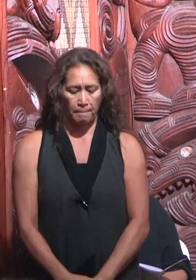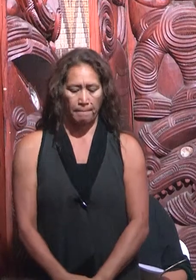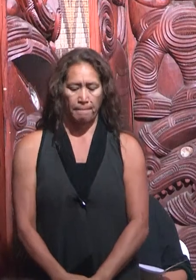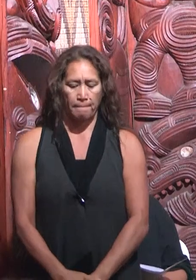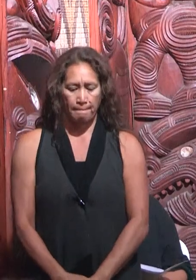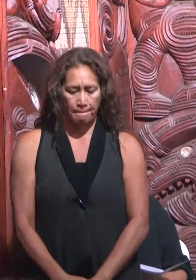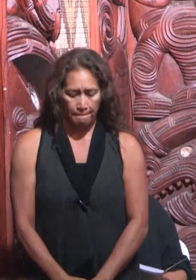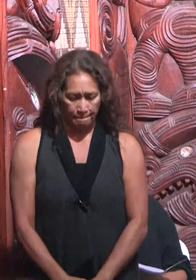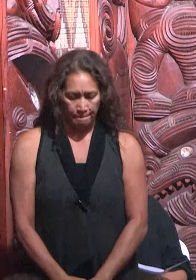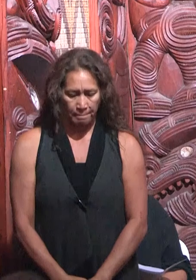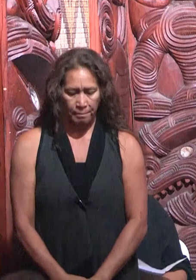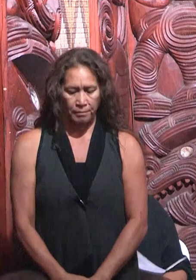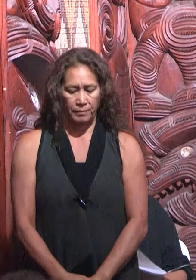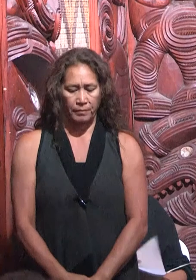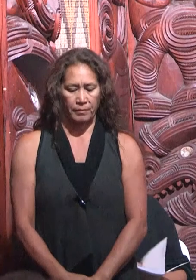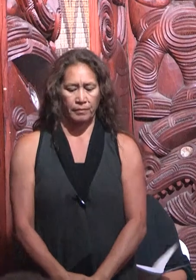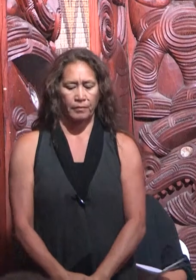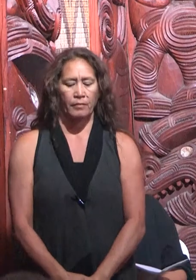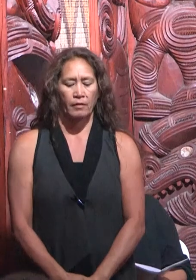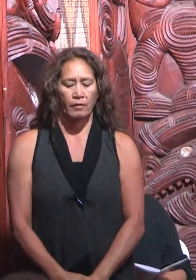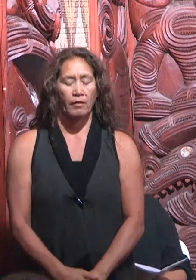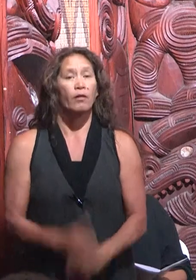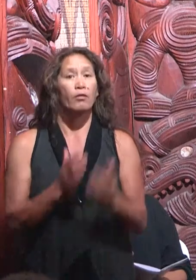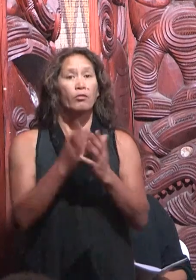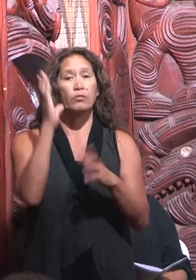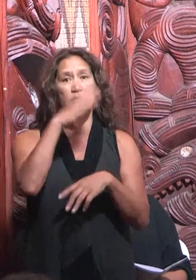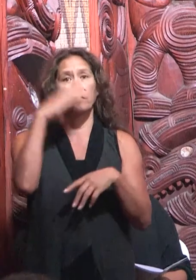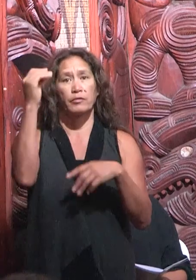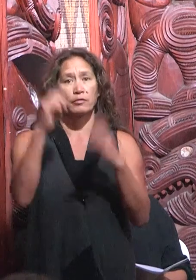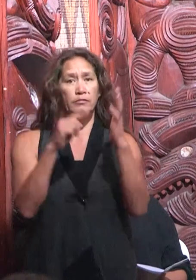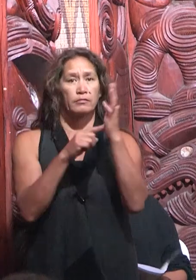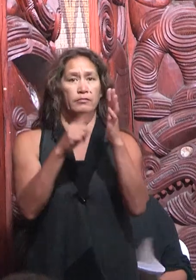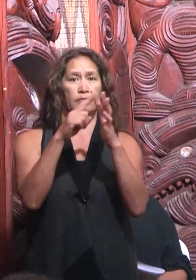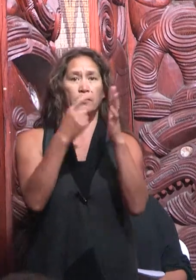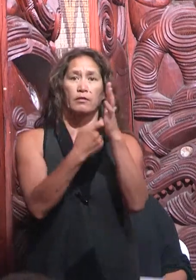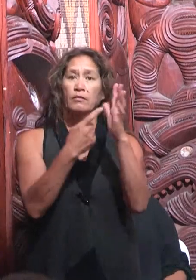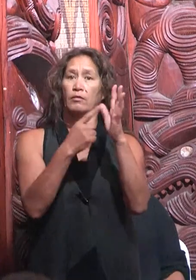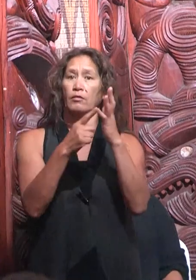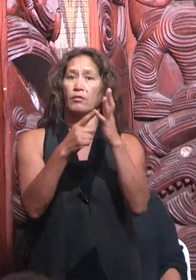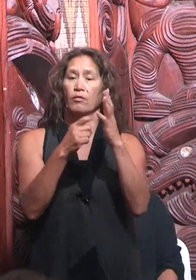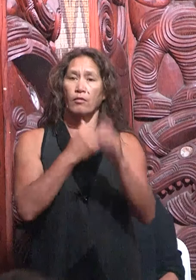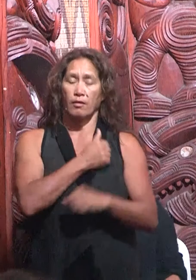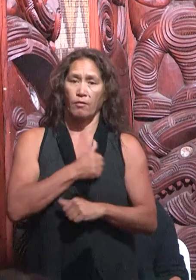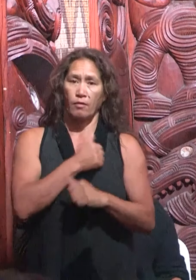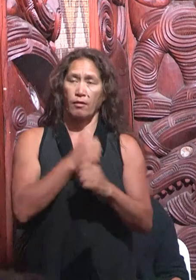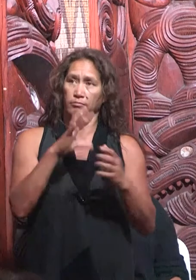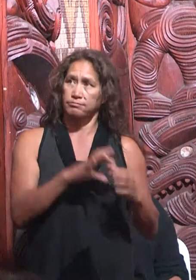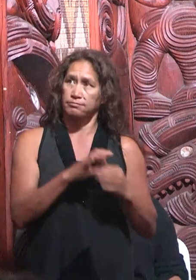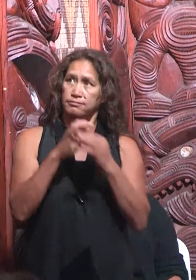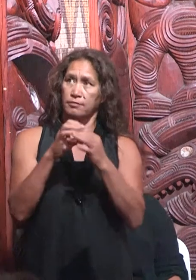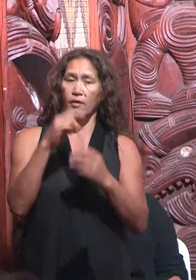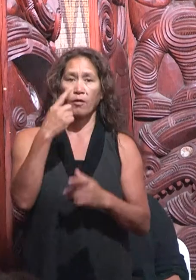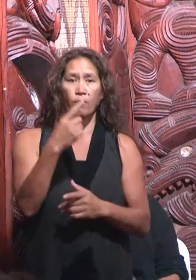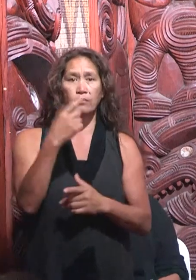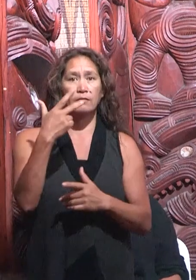And I do this in the spirit of Te Reo Aroha, and this being the 180th anniversary of the